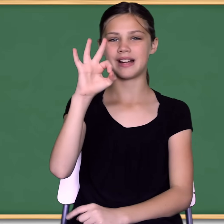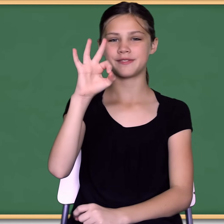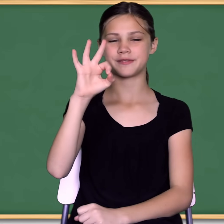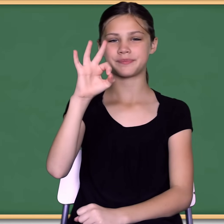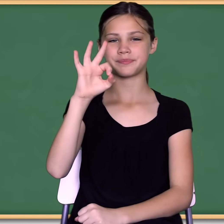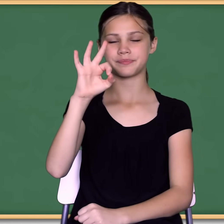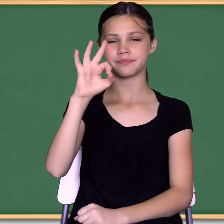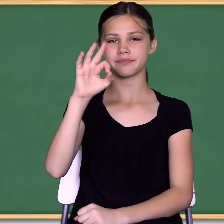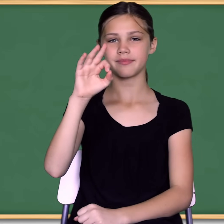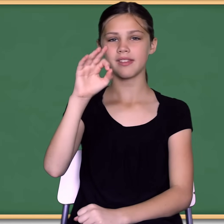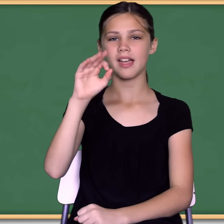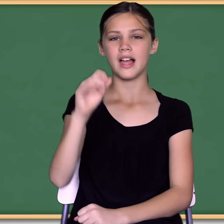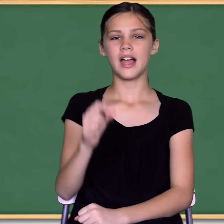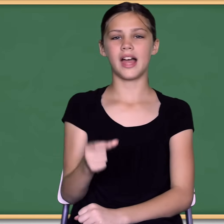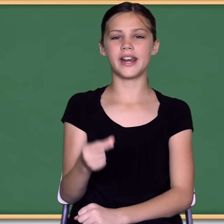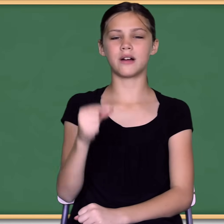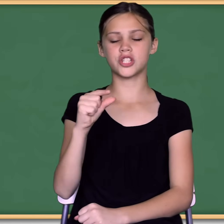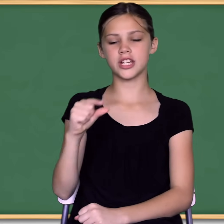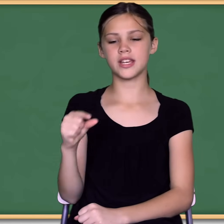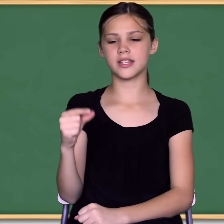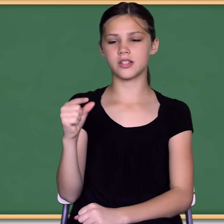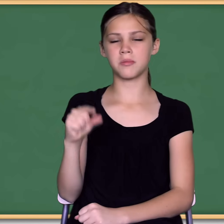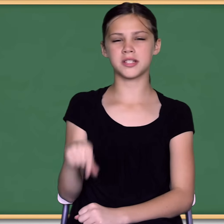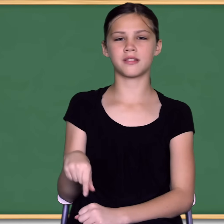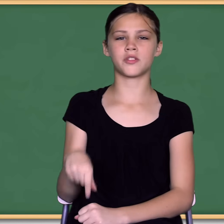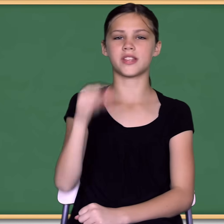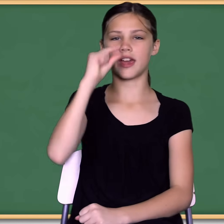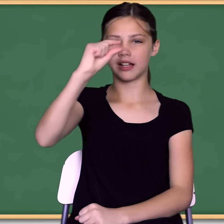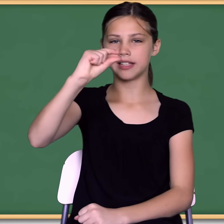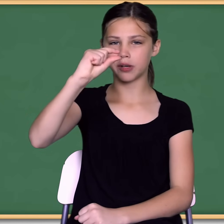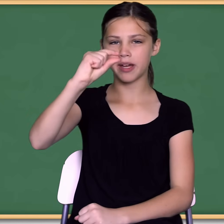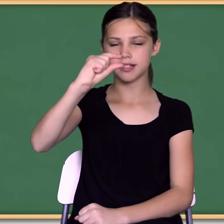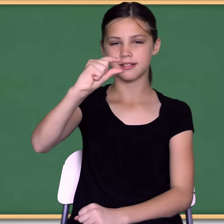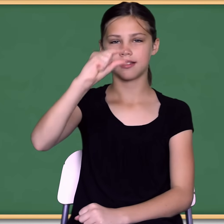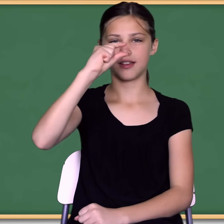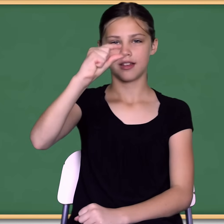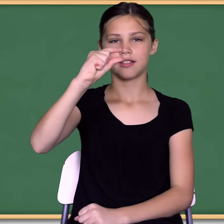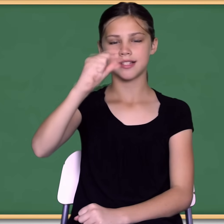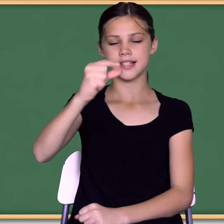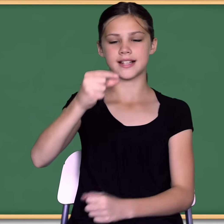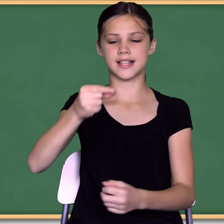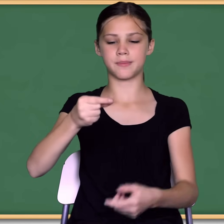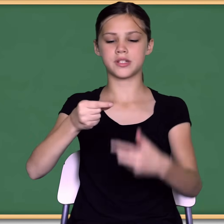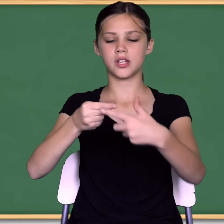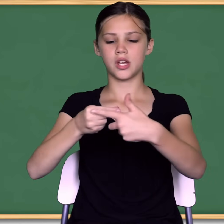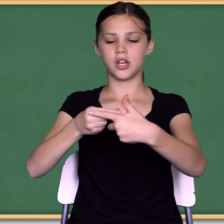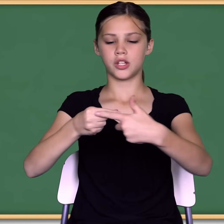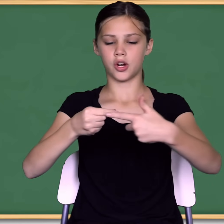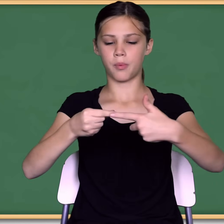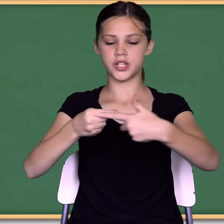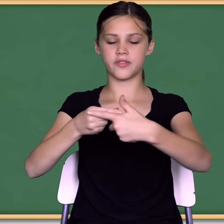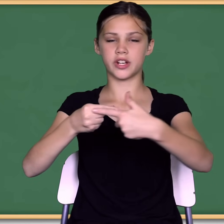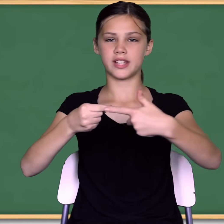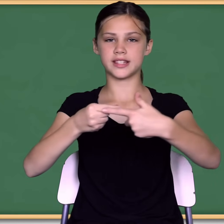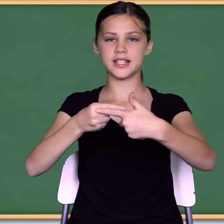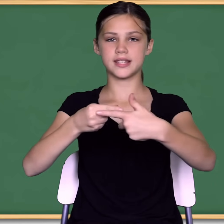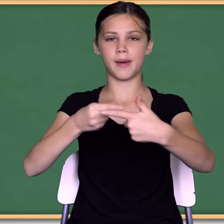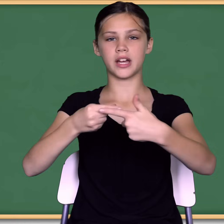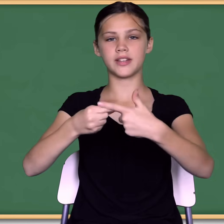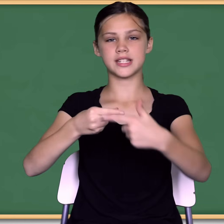F. And now G is almost as if you're saying a little bit, except your pointer finger like this, the back of it,